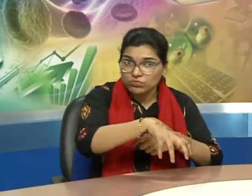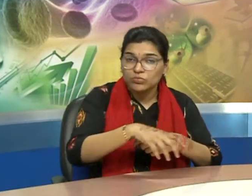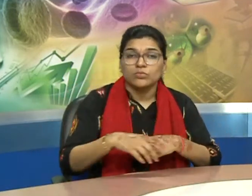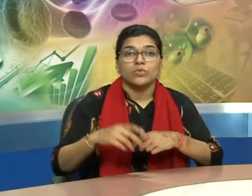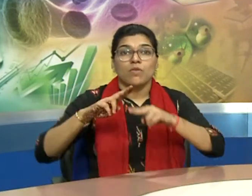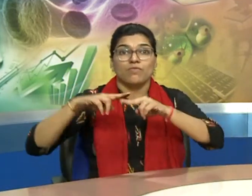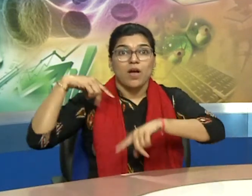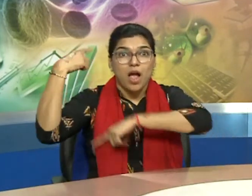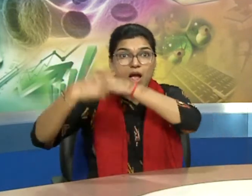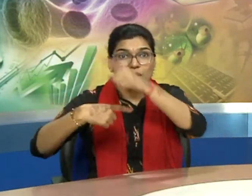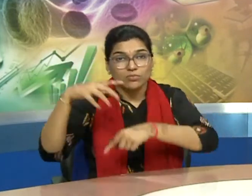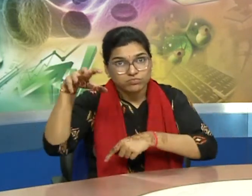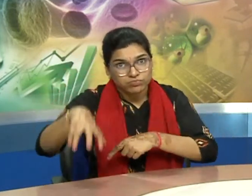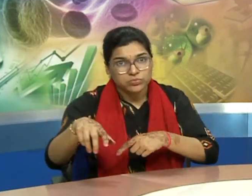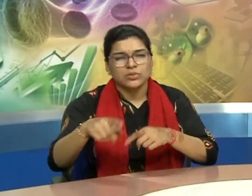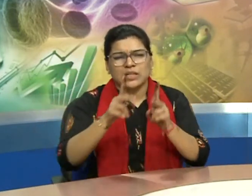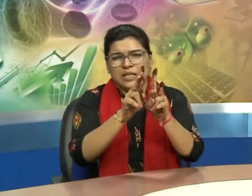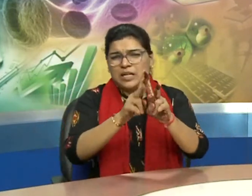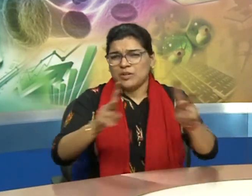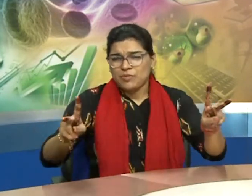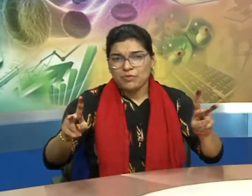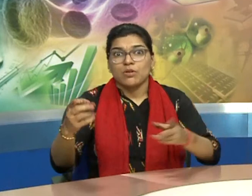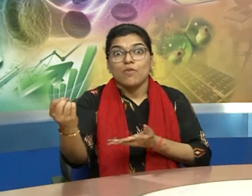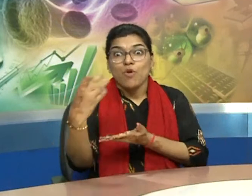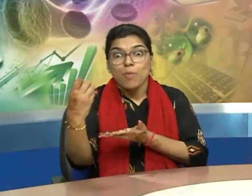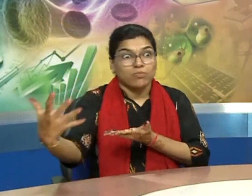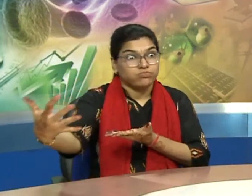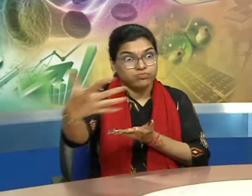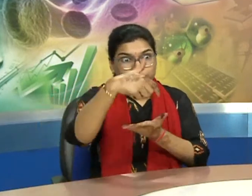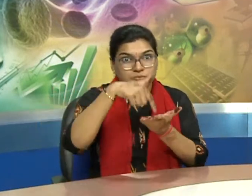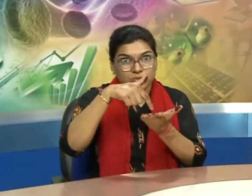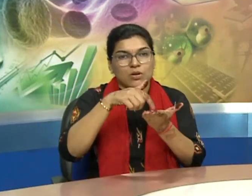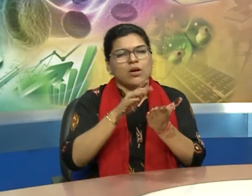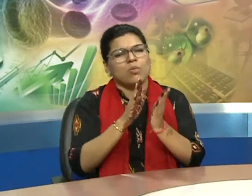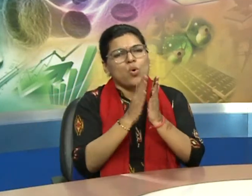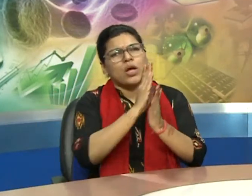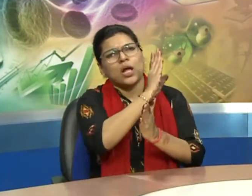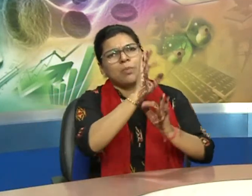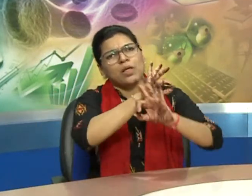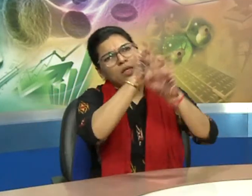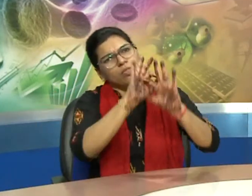companies, etc. So at all these places,